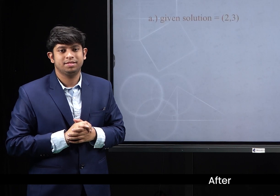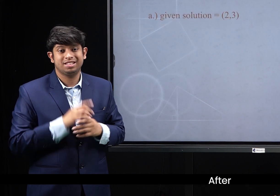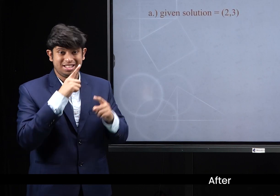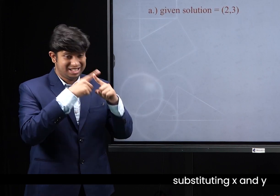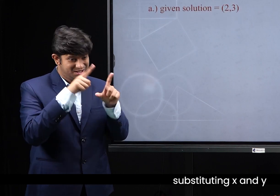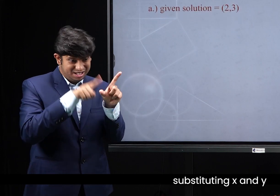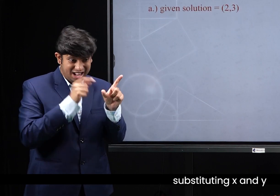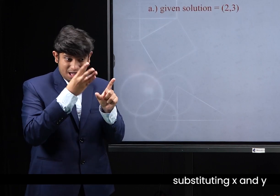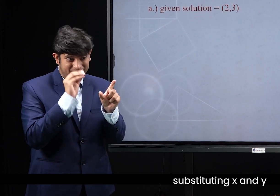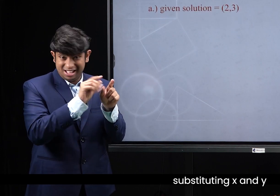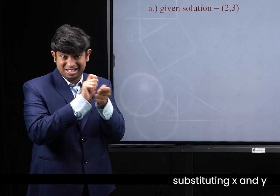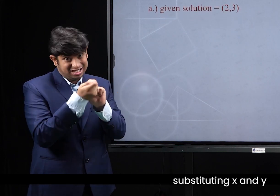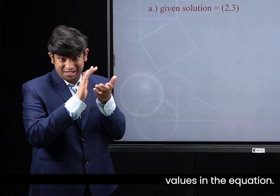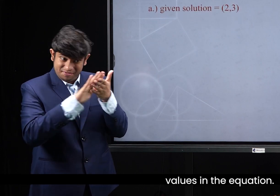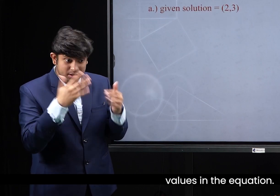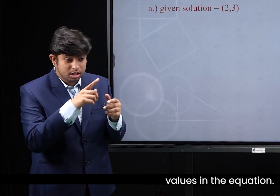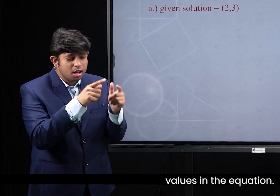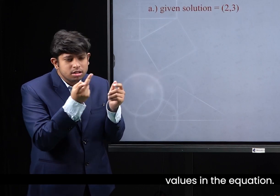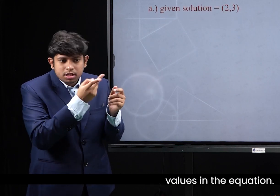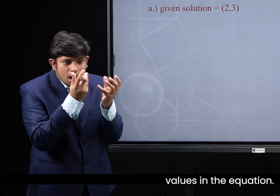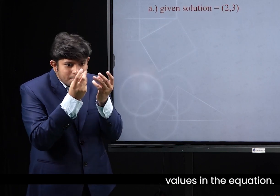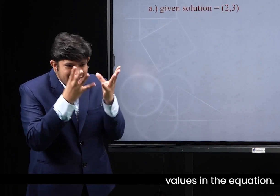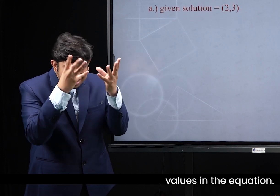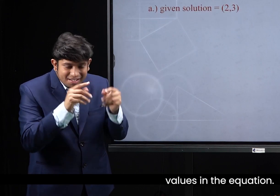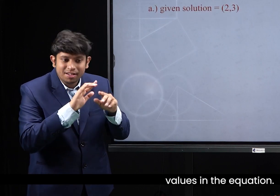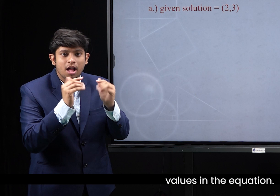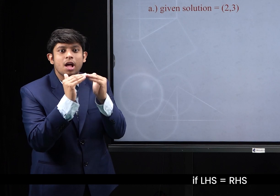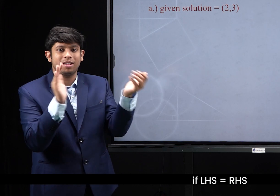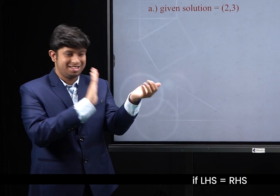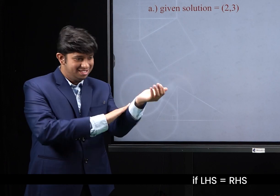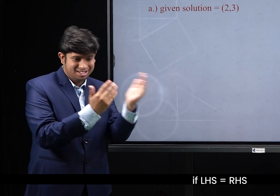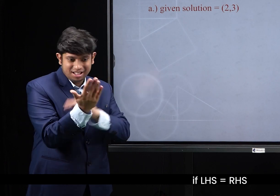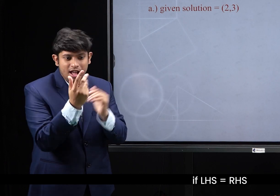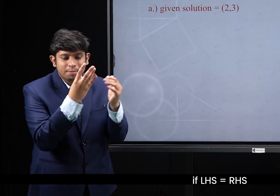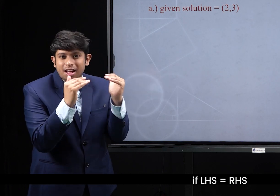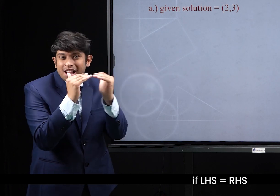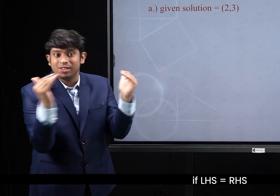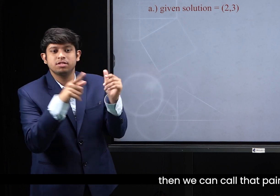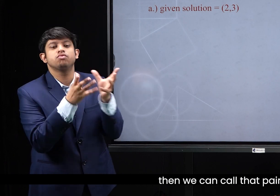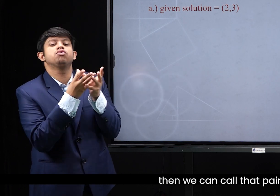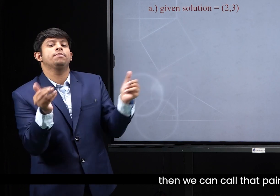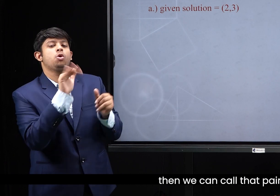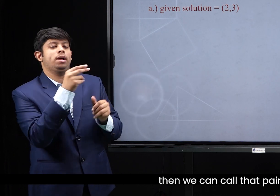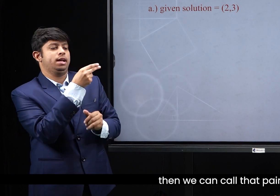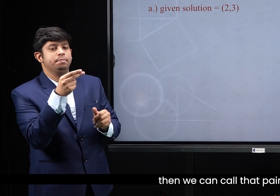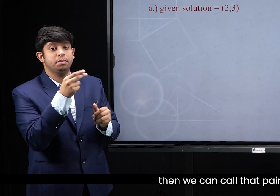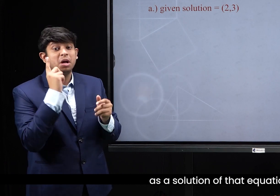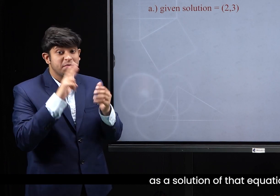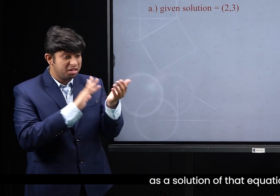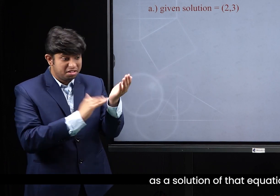After substituting x and y values in the equation, if LHS equal to RHS, then we can call the pair as a solution